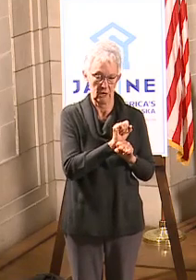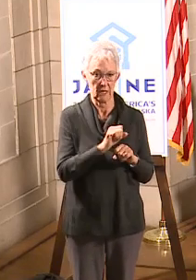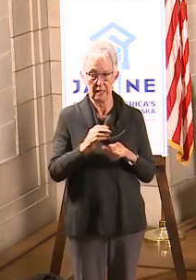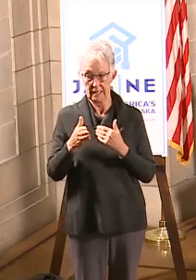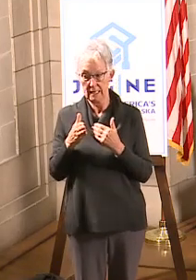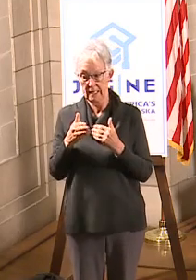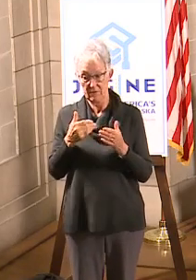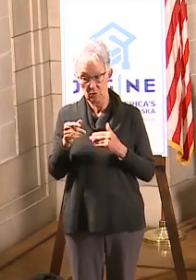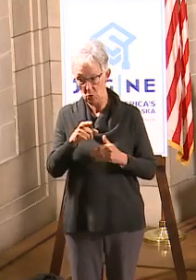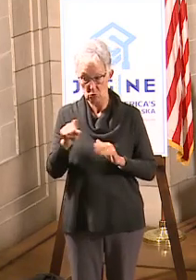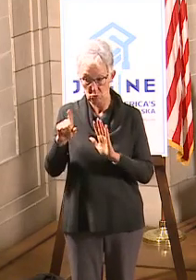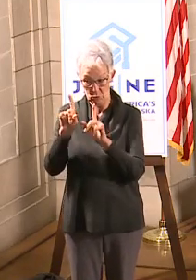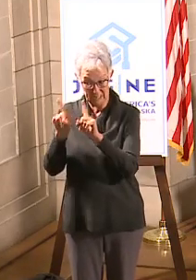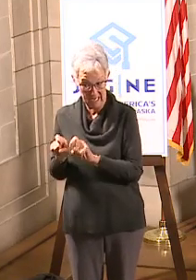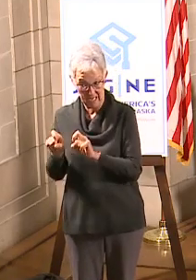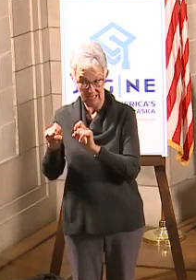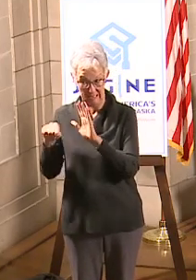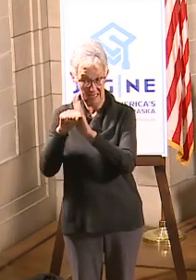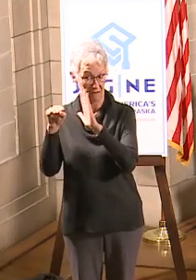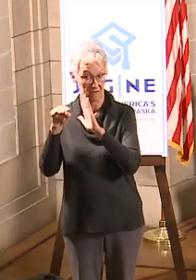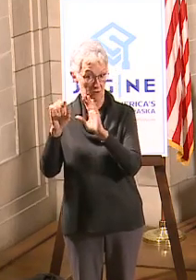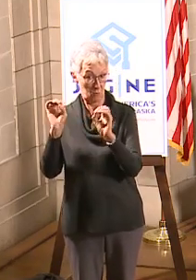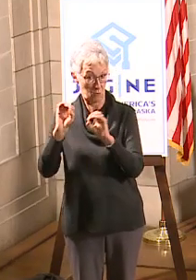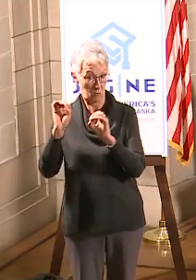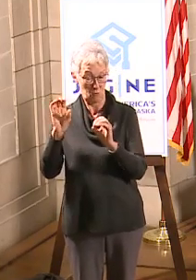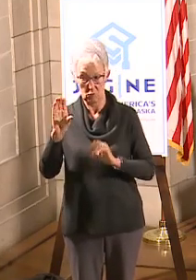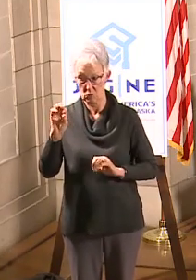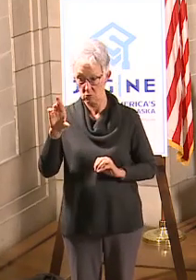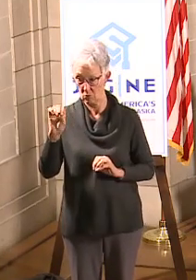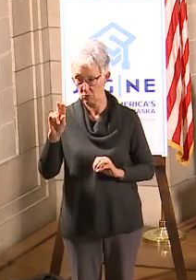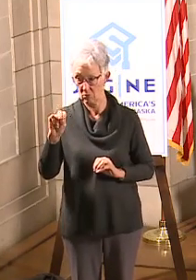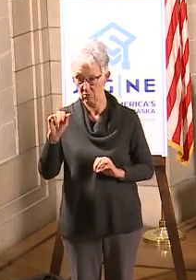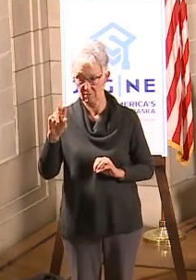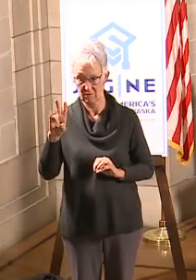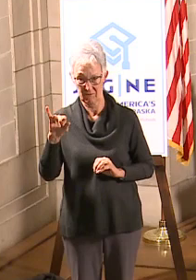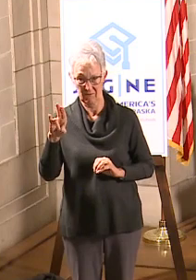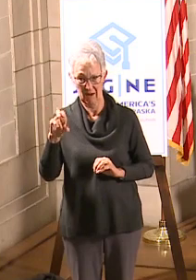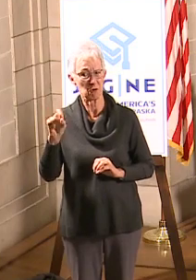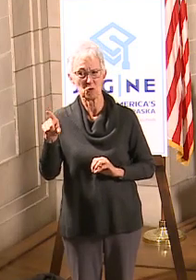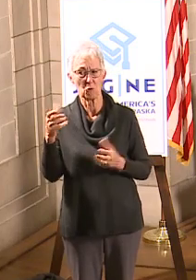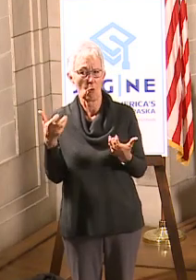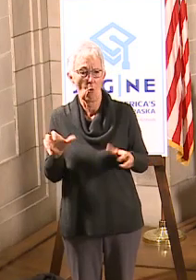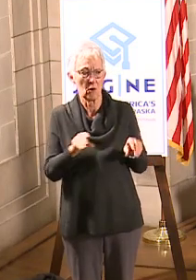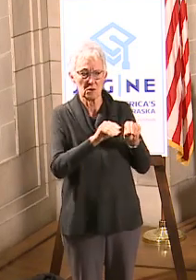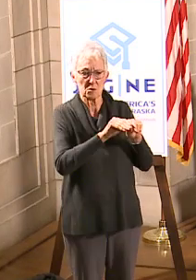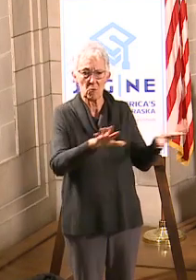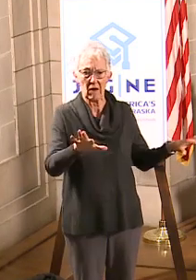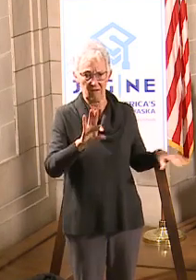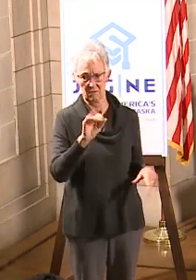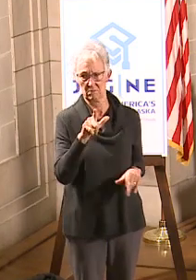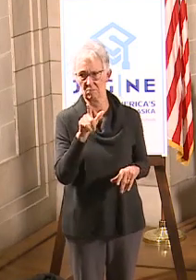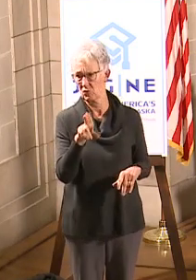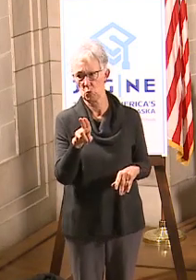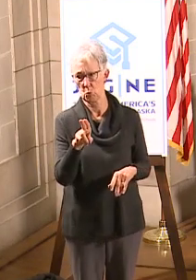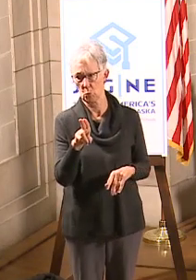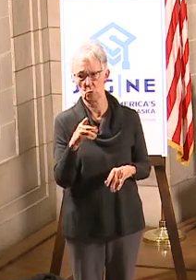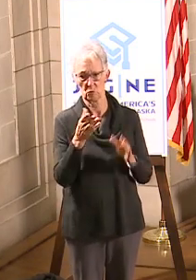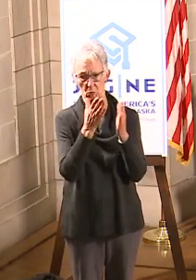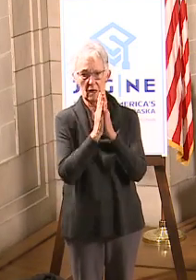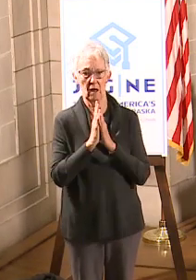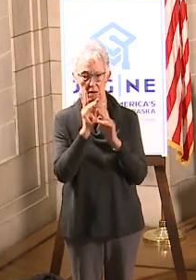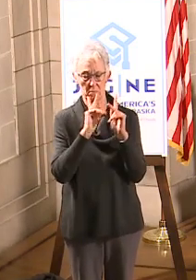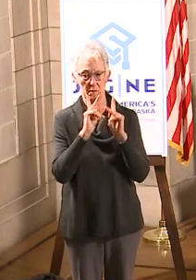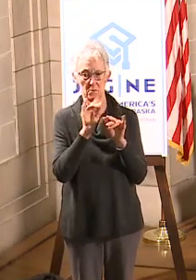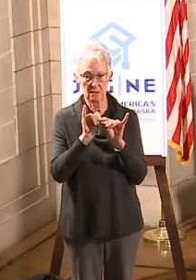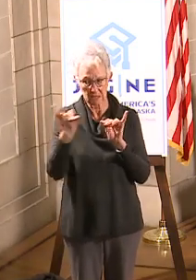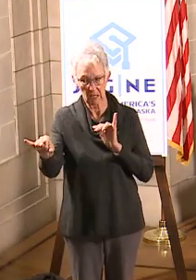for coronavirus. If you've got symptoms, please stay home. You don't want to give the flu to somebody else. We need people to really follow that rule about staying home when you're